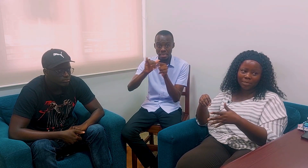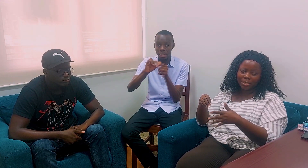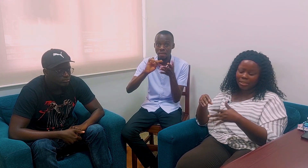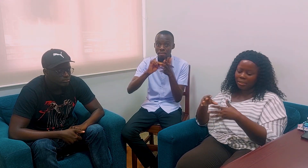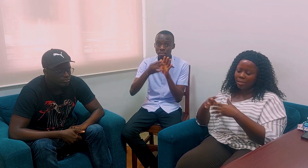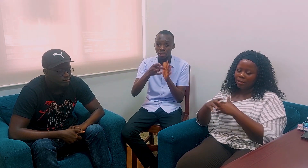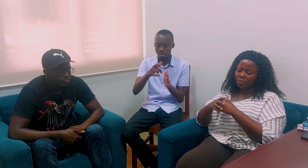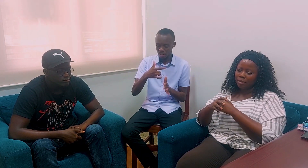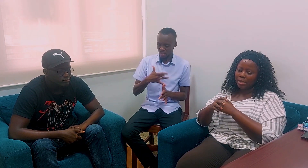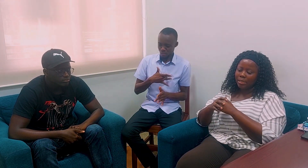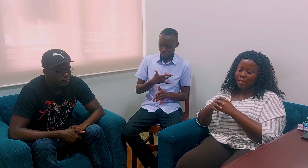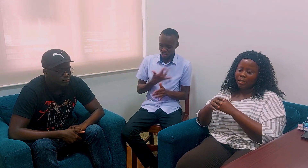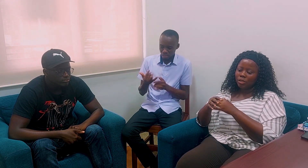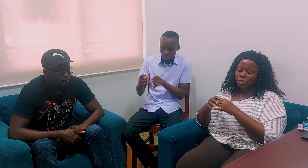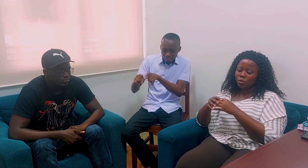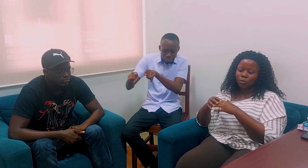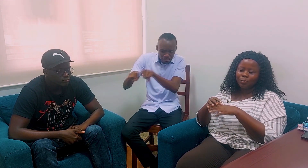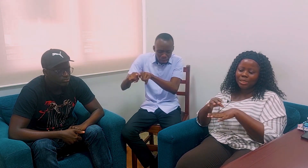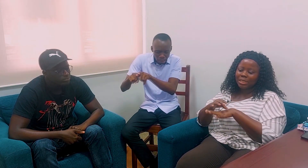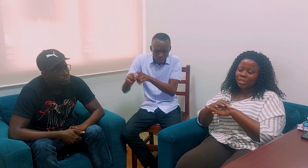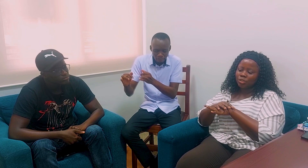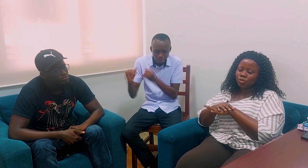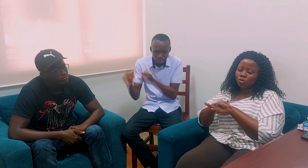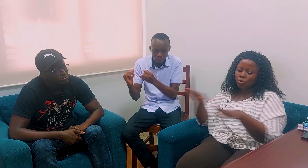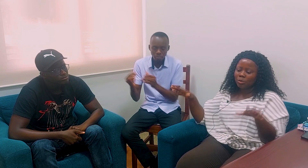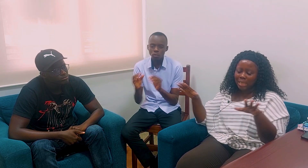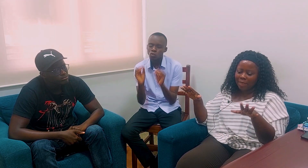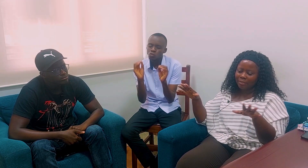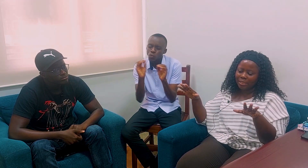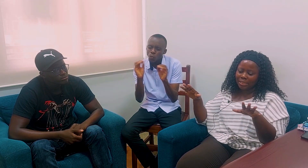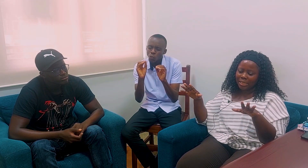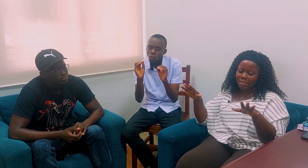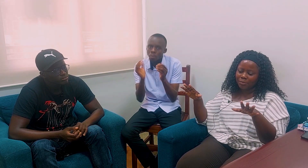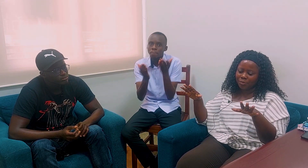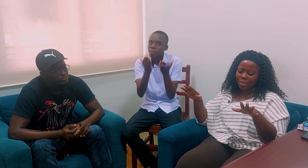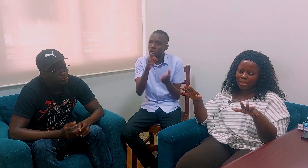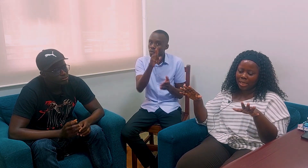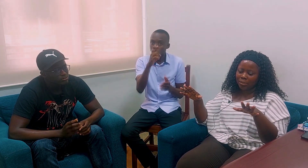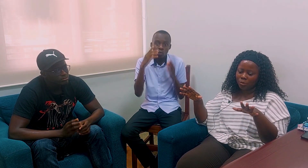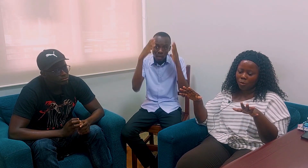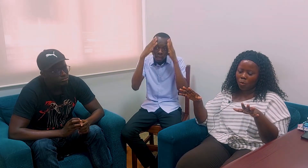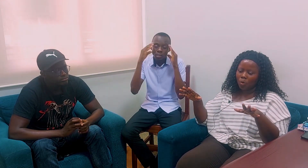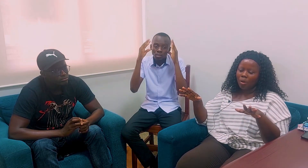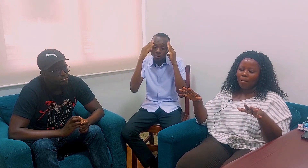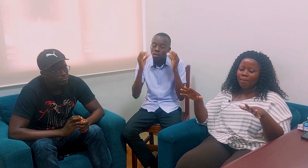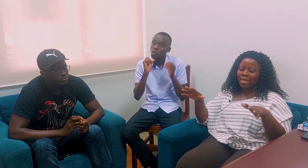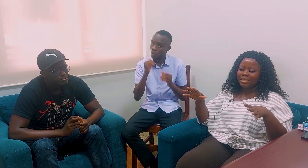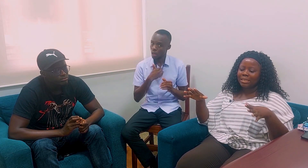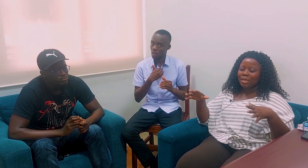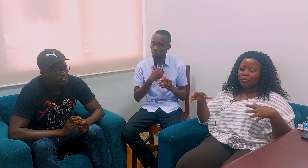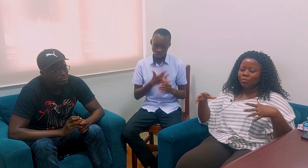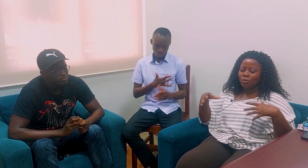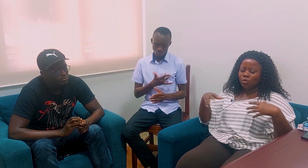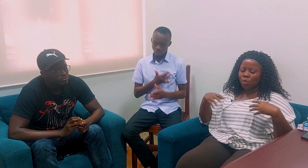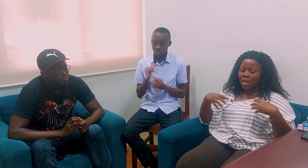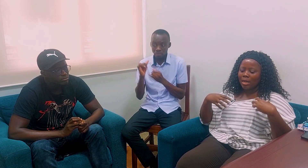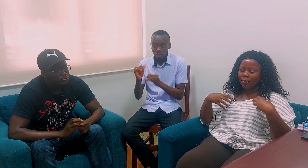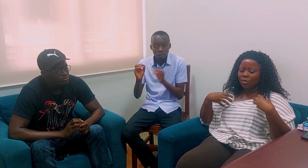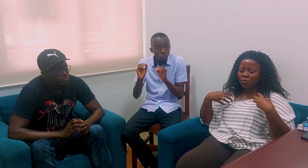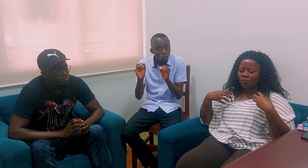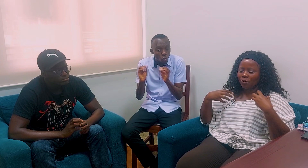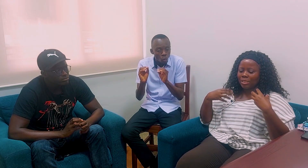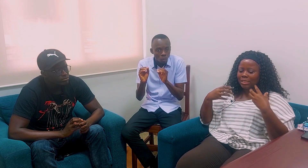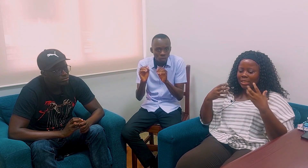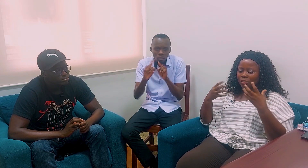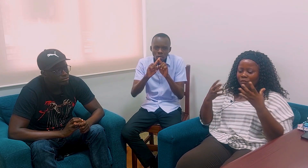showing empathy, right? It could be that you don't have that experience at all, but you are